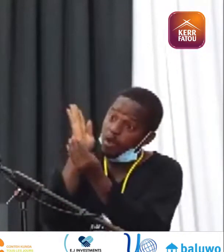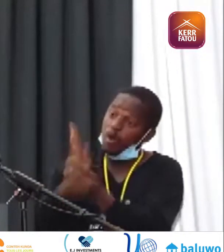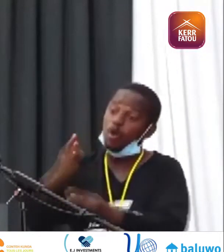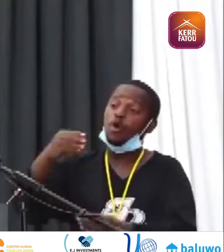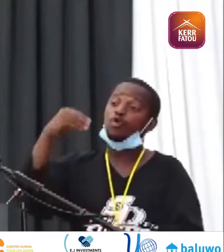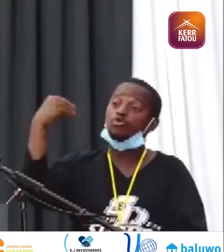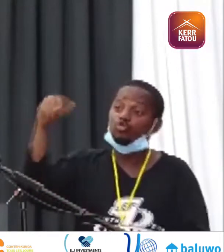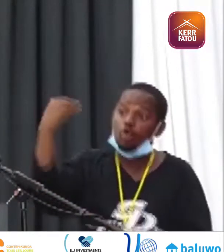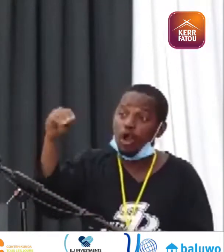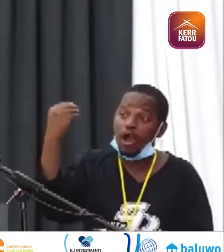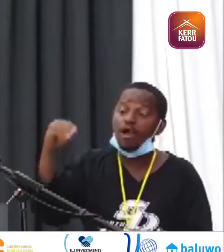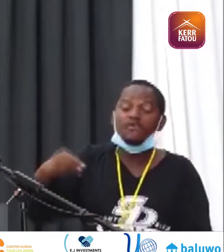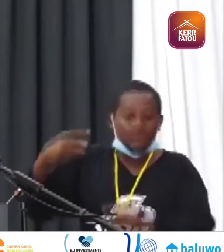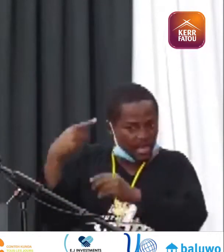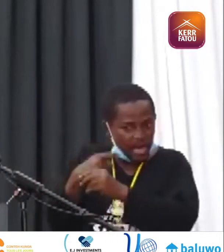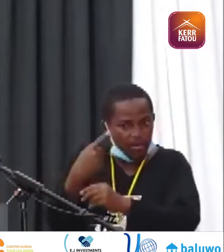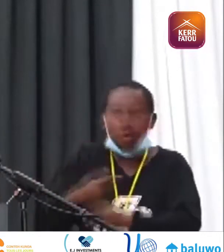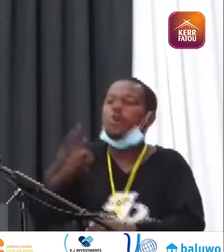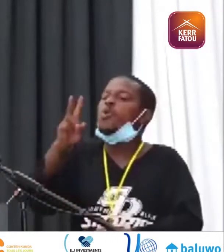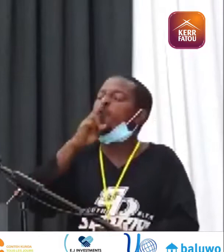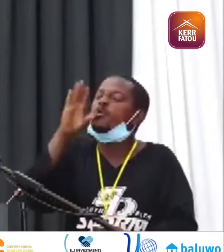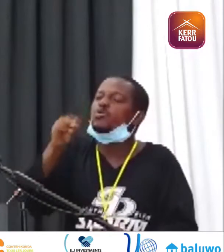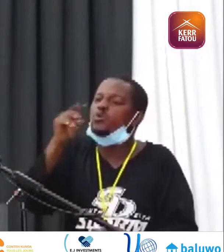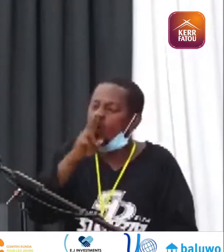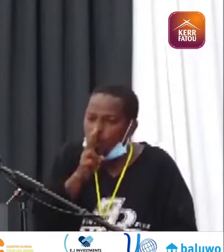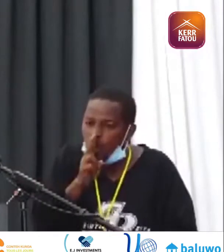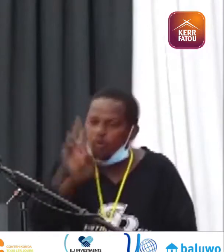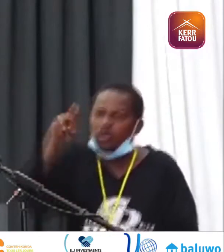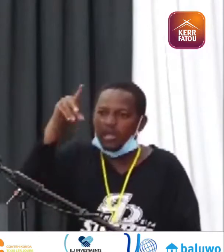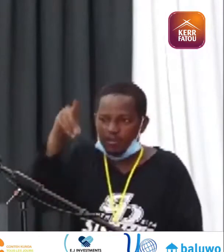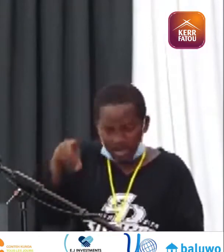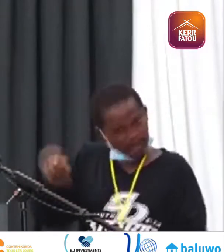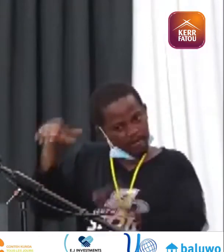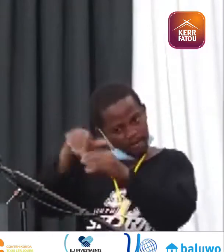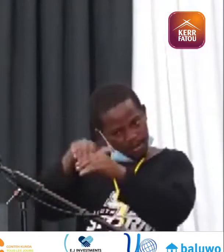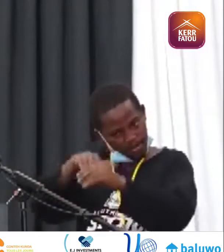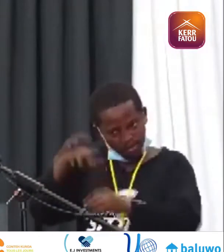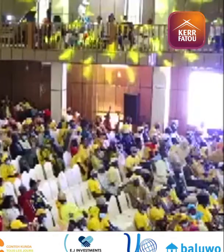billion for the Gambia? Who did that for you?